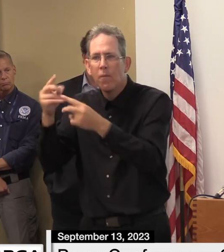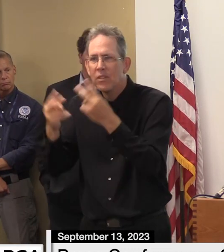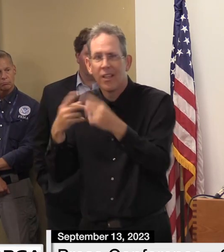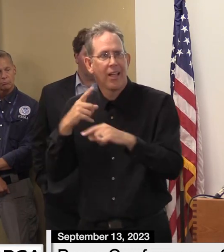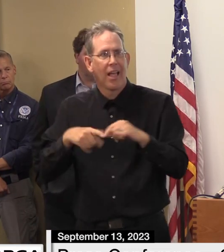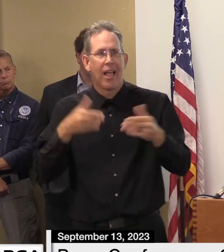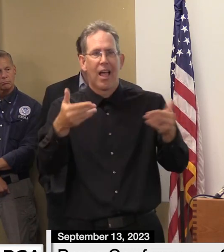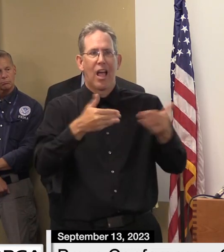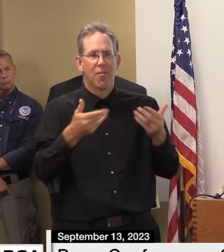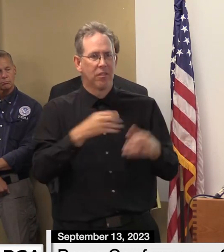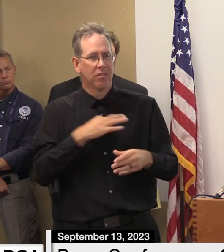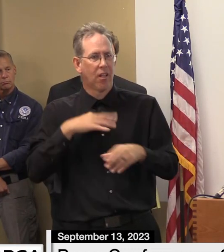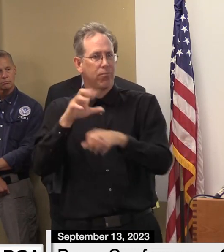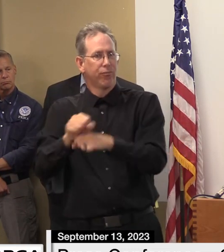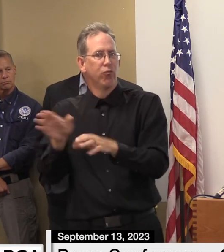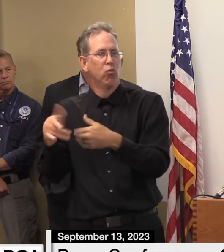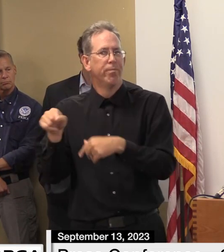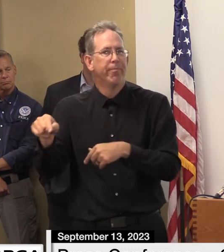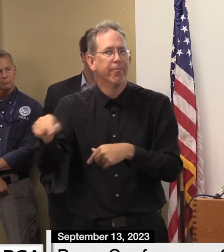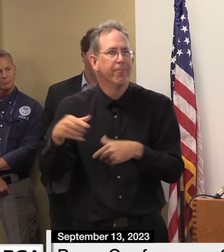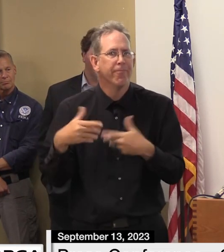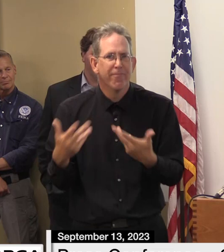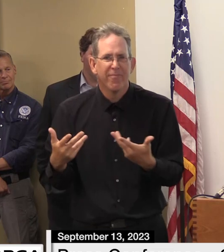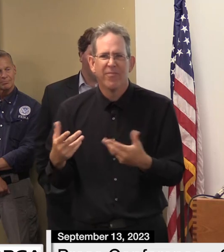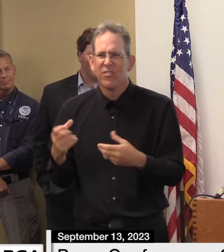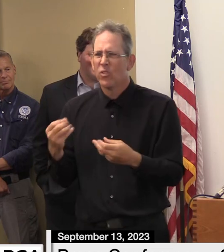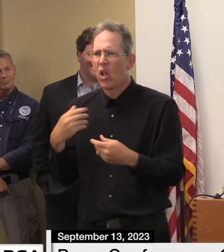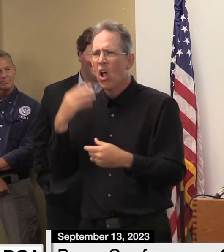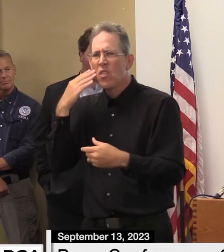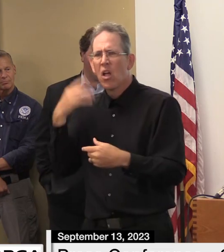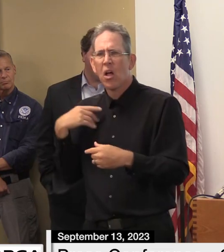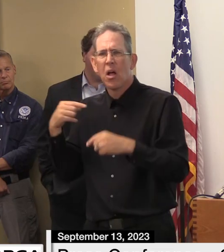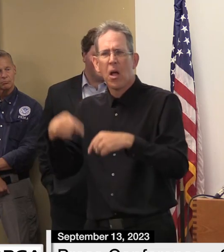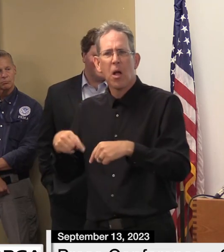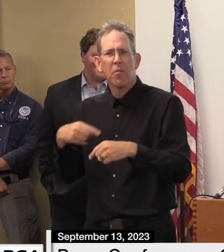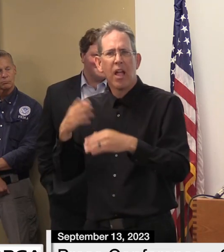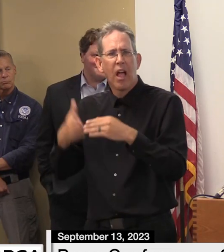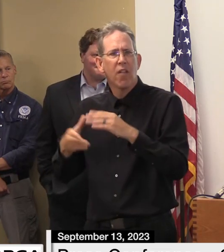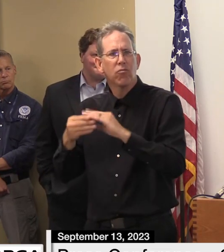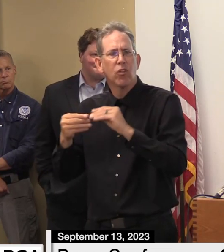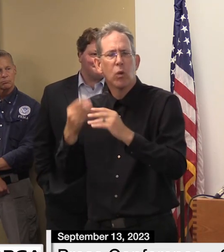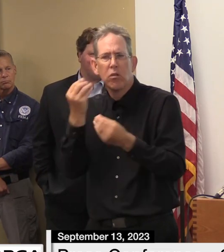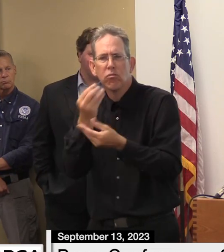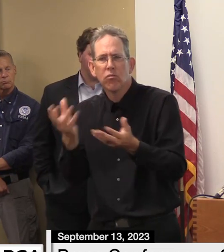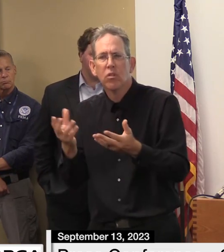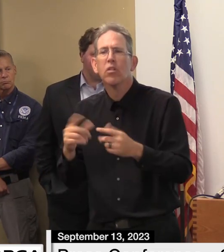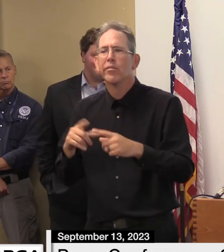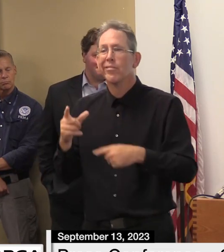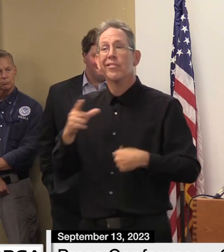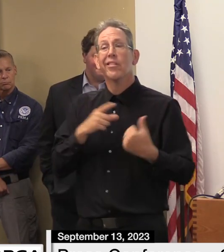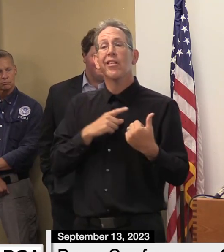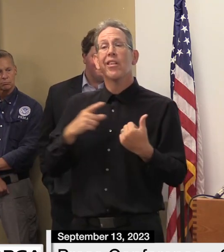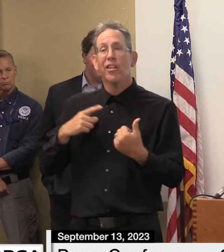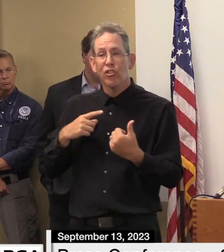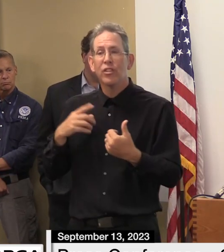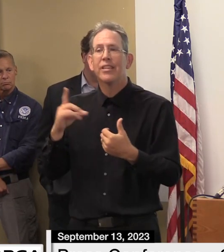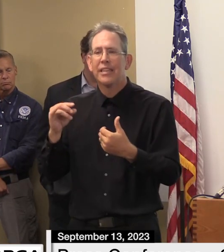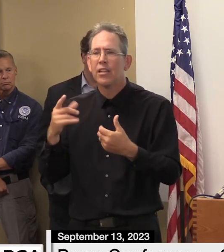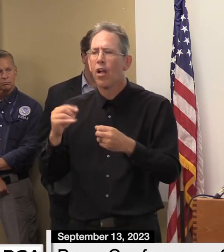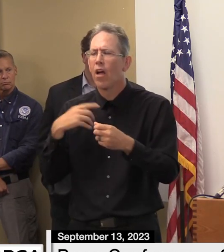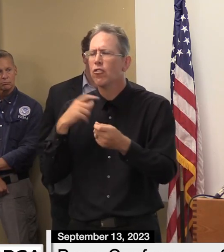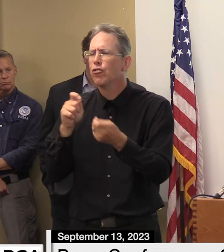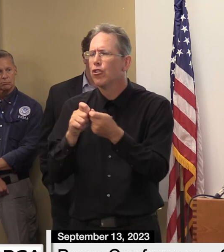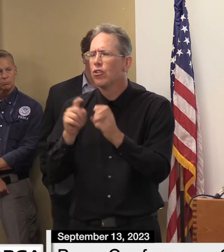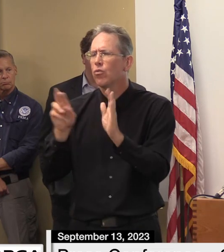otherwise. I thought I was coming at the tail end just to say that the legislature has a very unique role to play